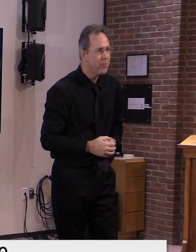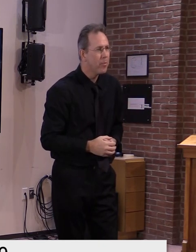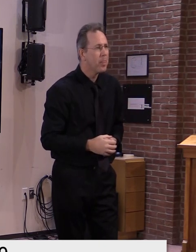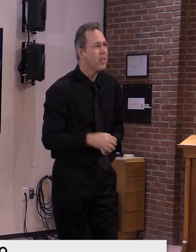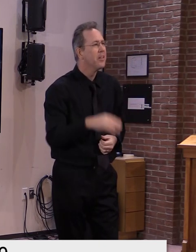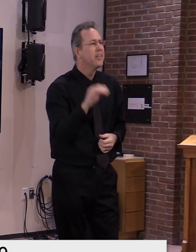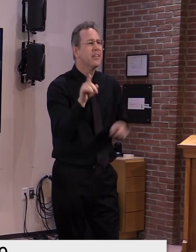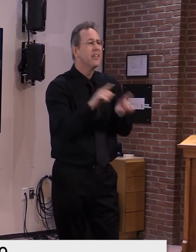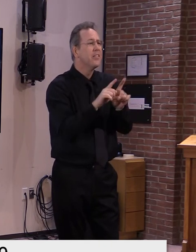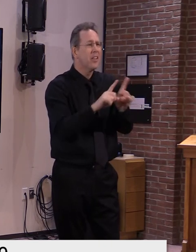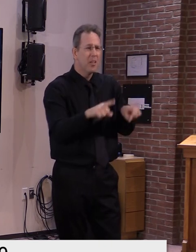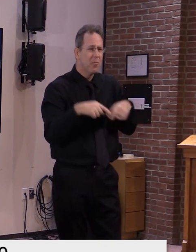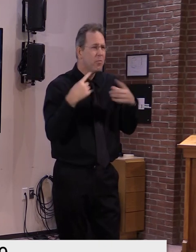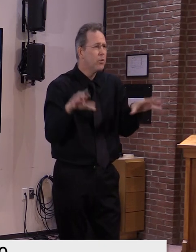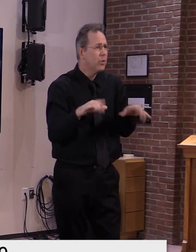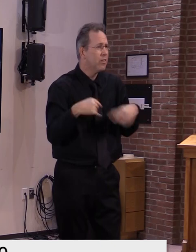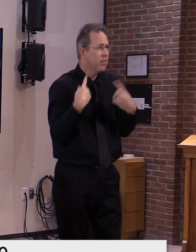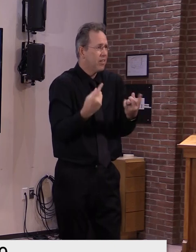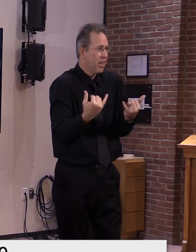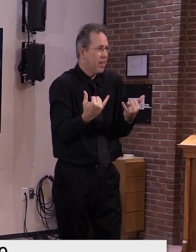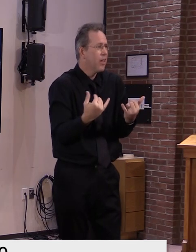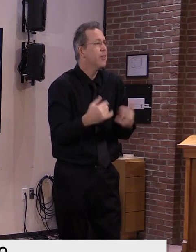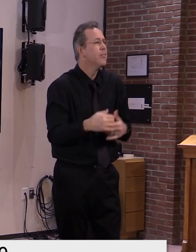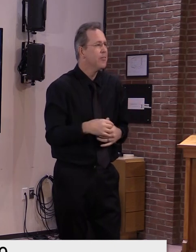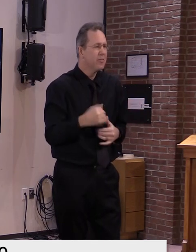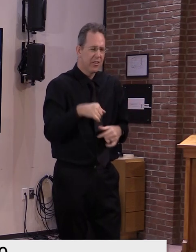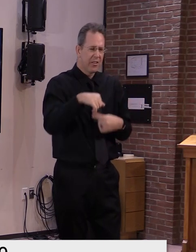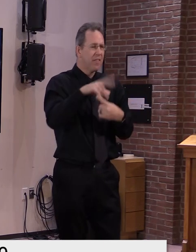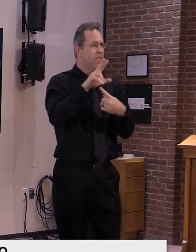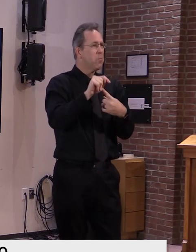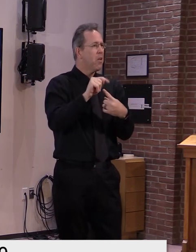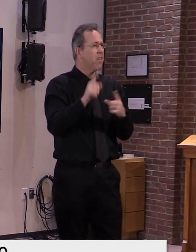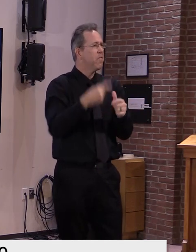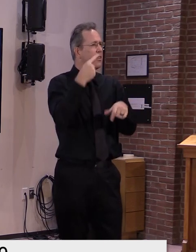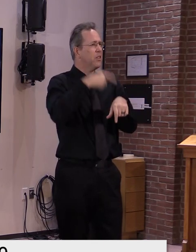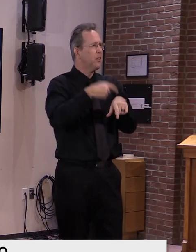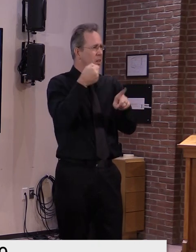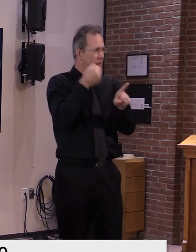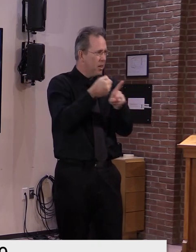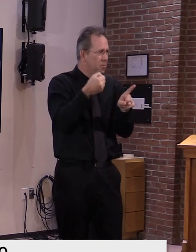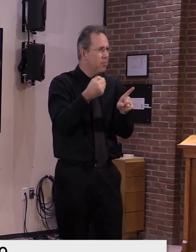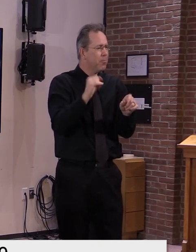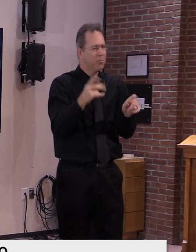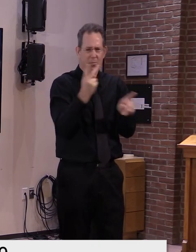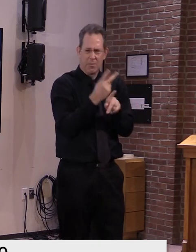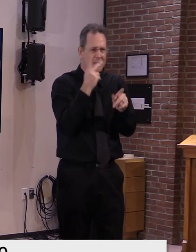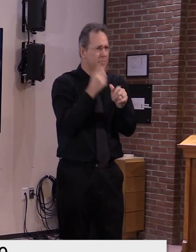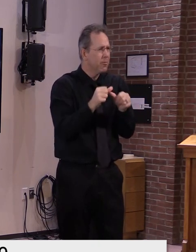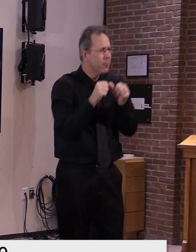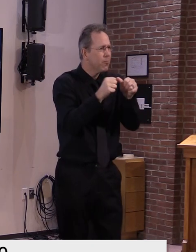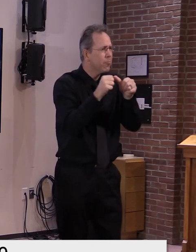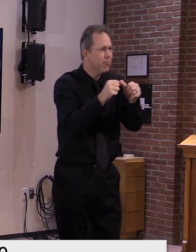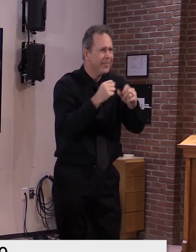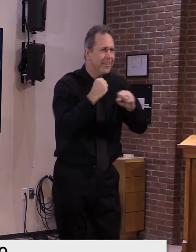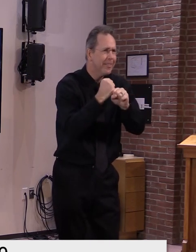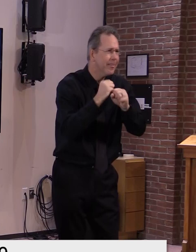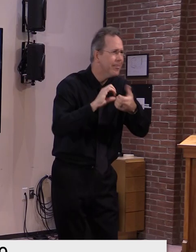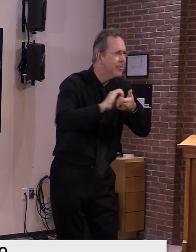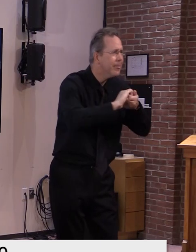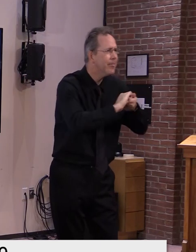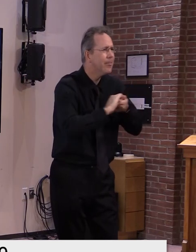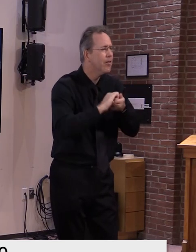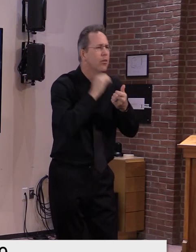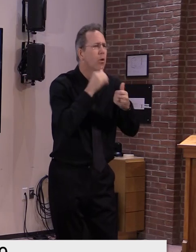in Vermont since day one, but we've got to keep it up. We've come too far to give up, and